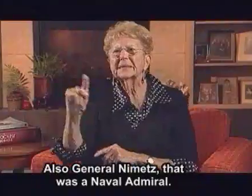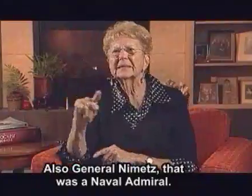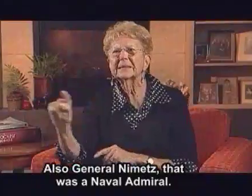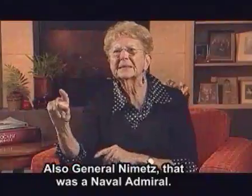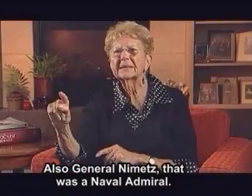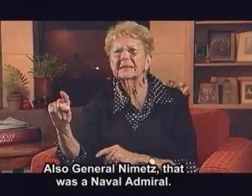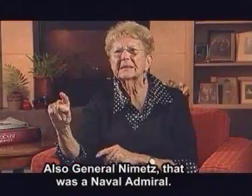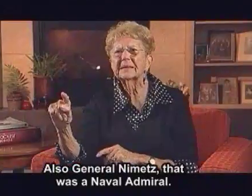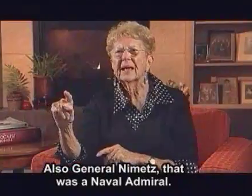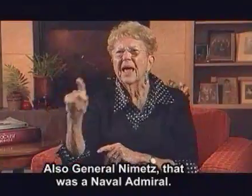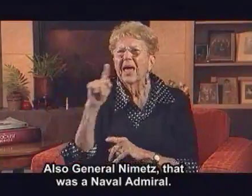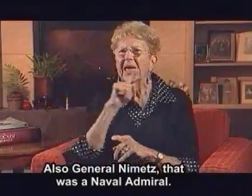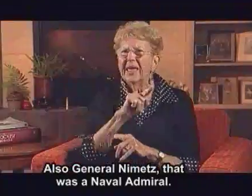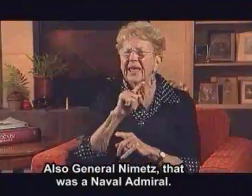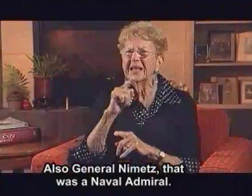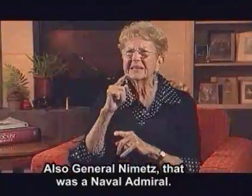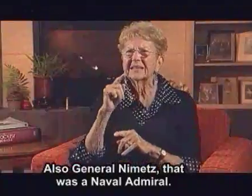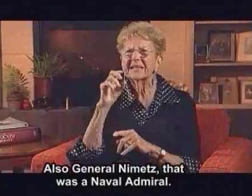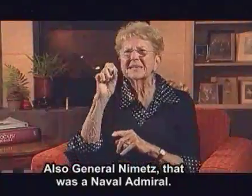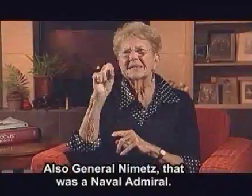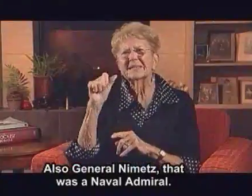Also, General Nimitz,